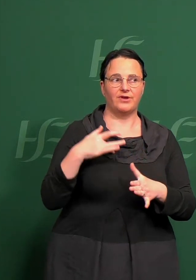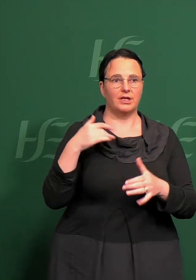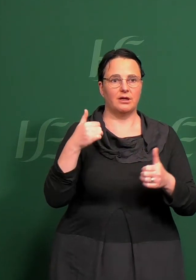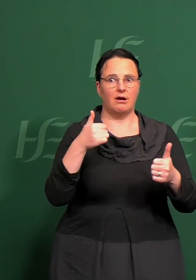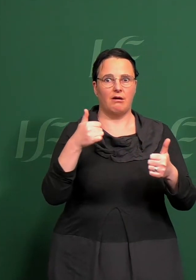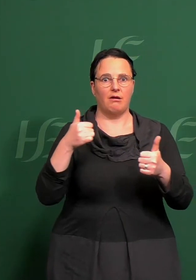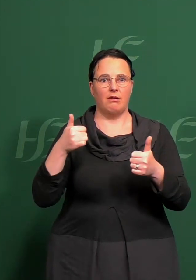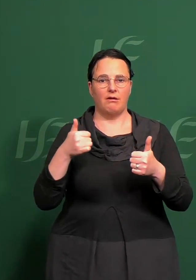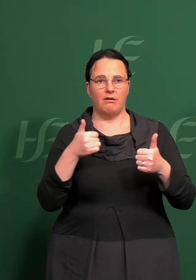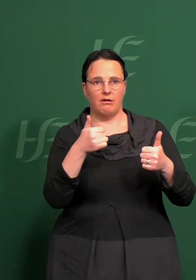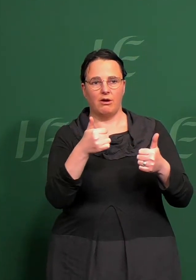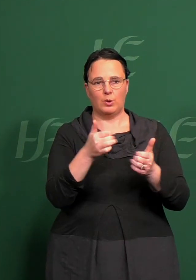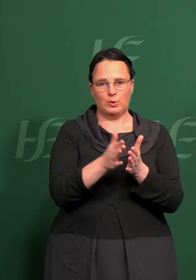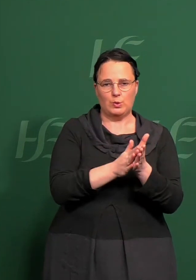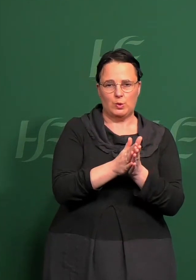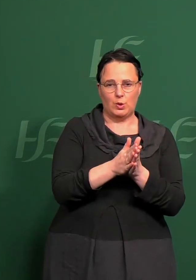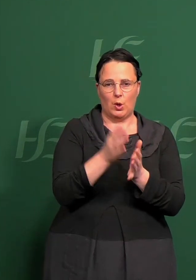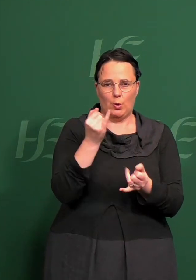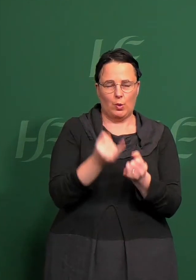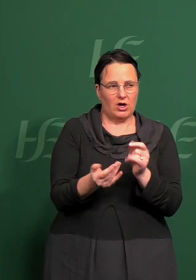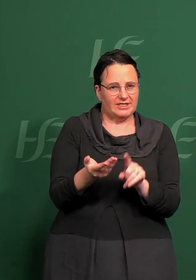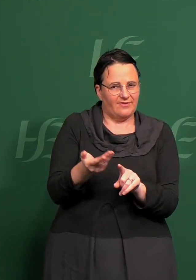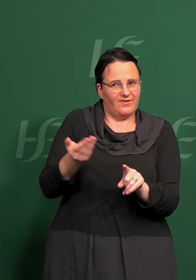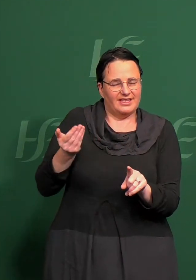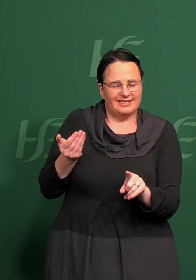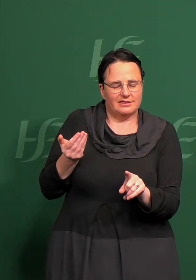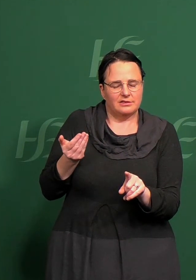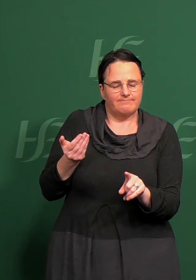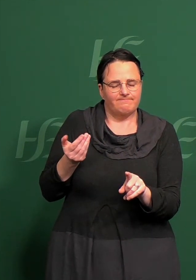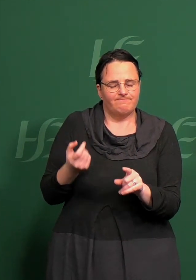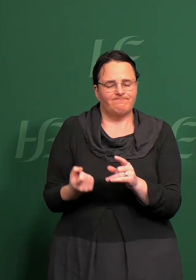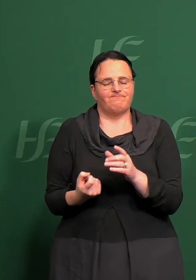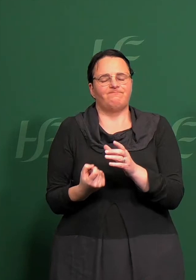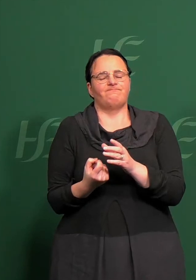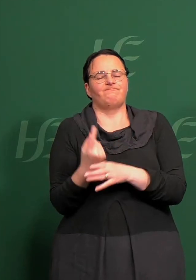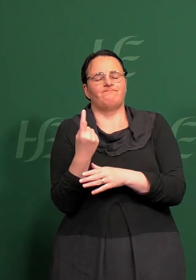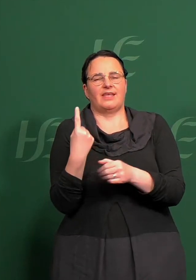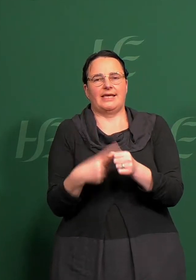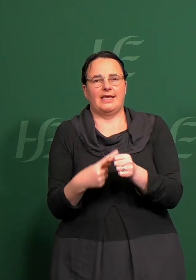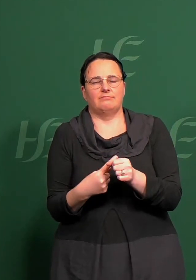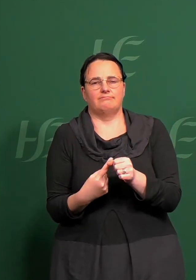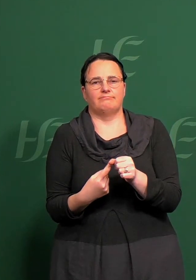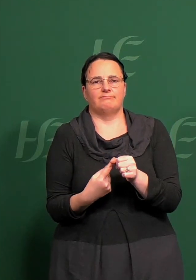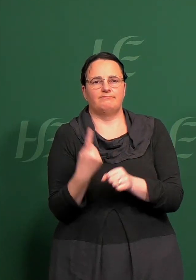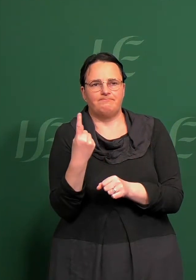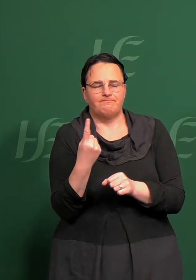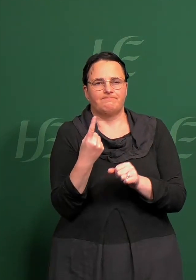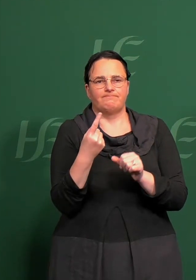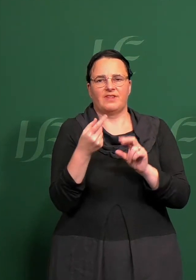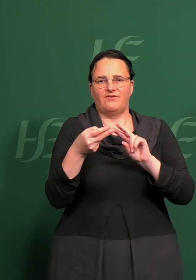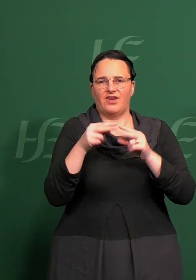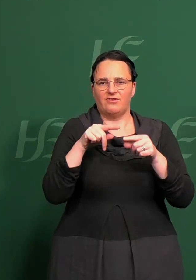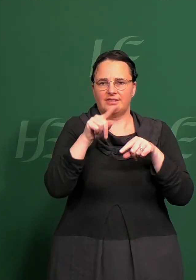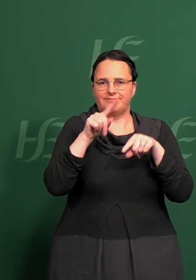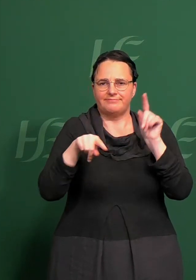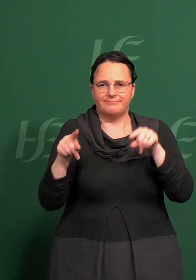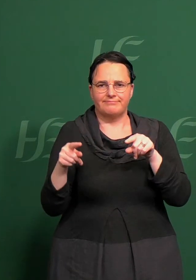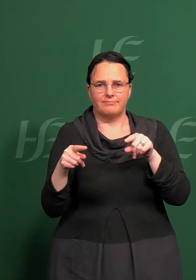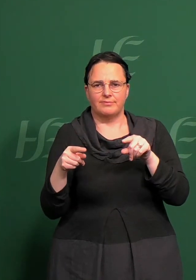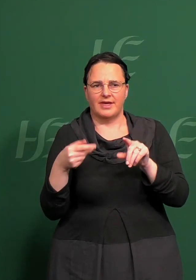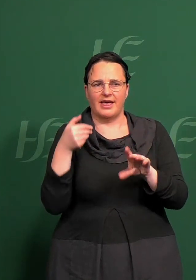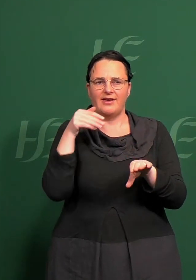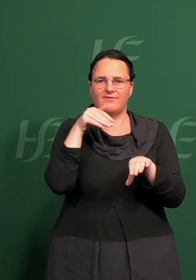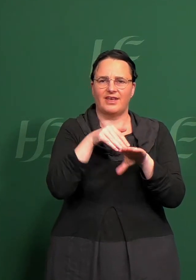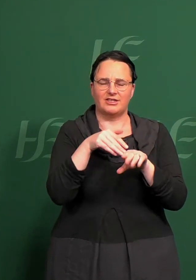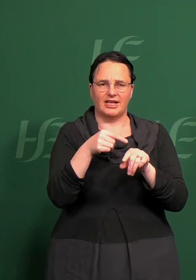that we're nearly through the worst, the virus emerges again with another and indeed more impactful threat at all